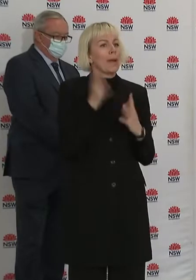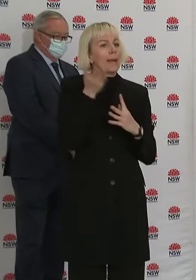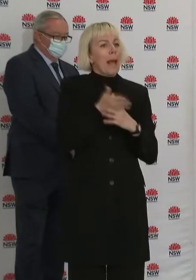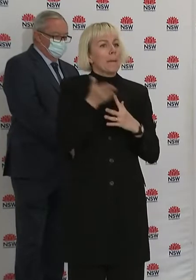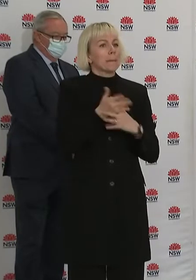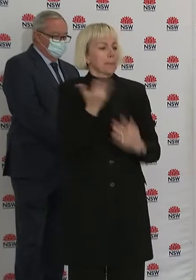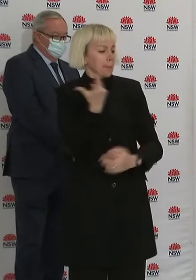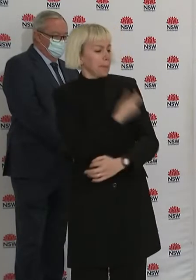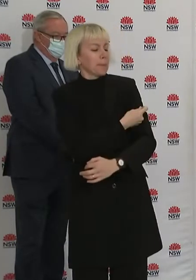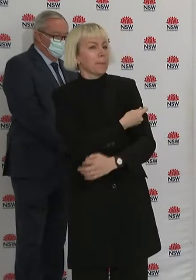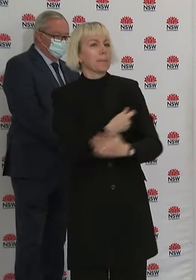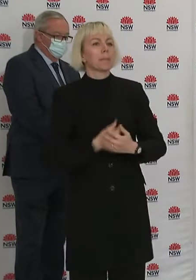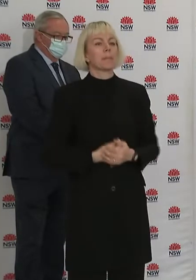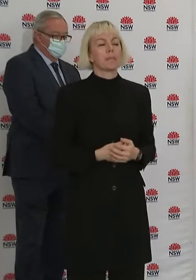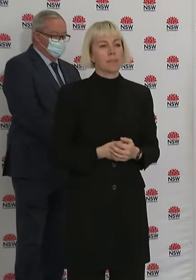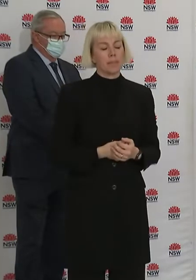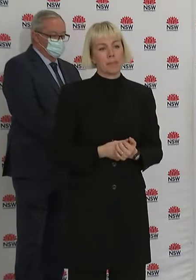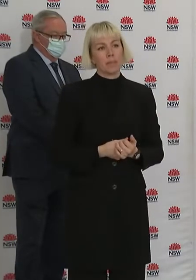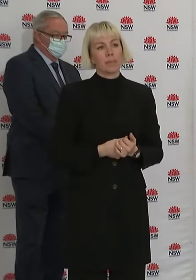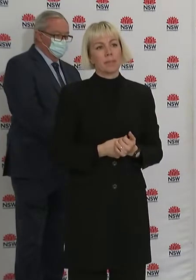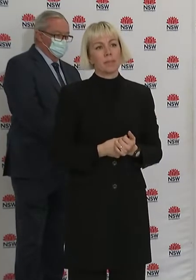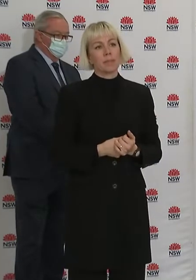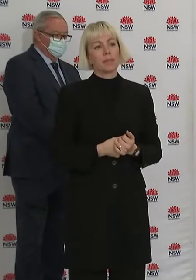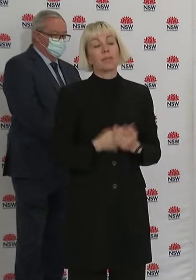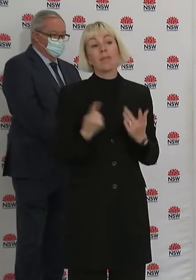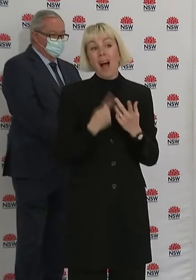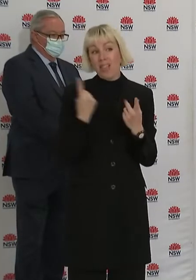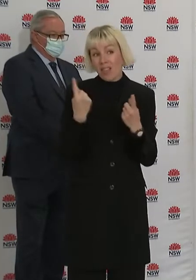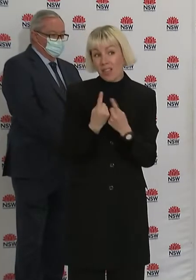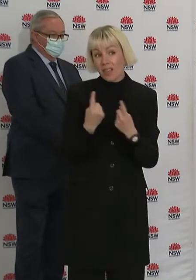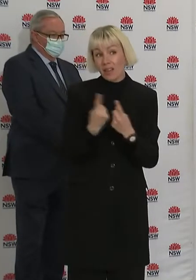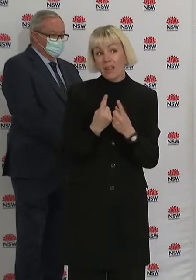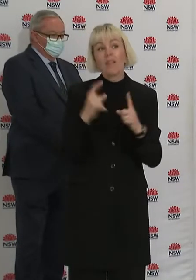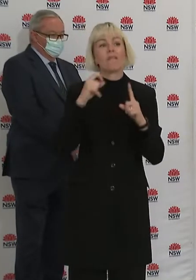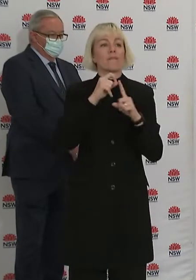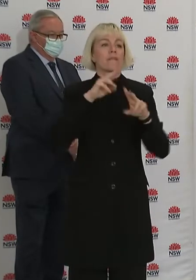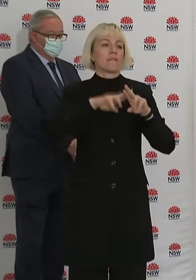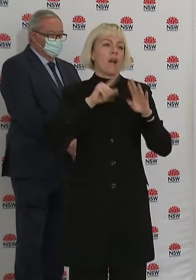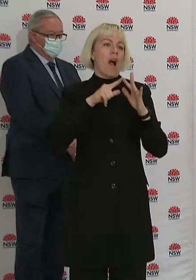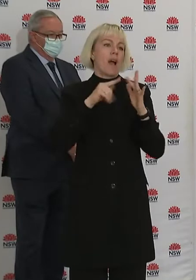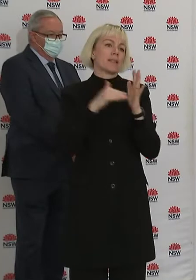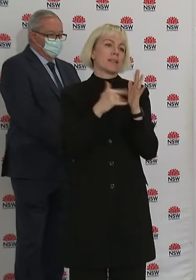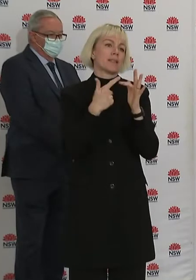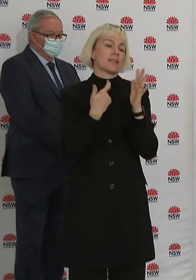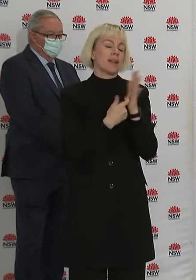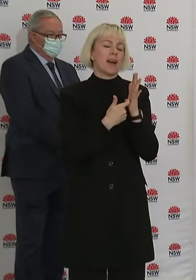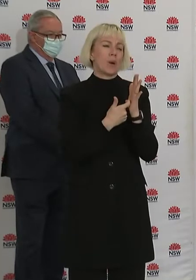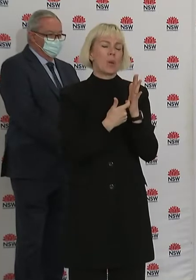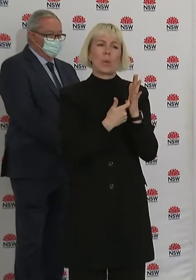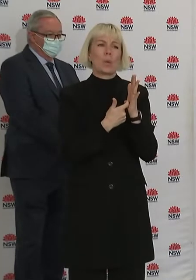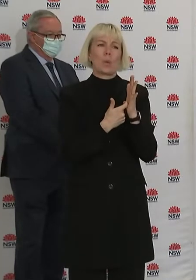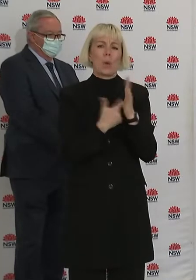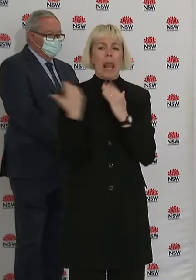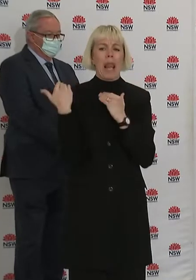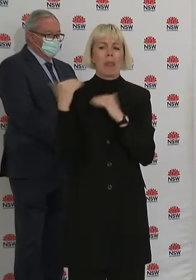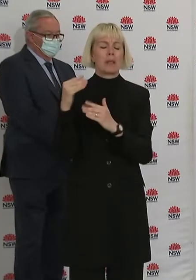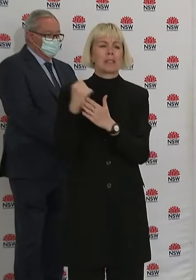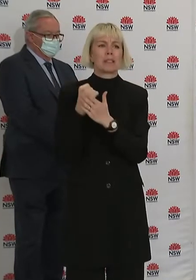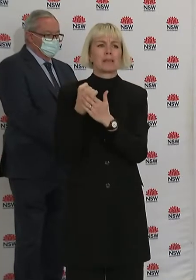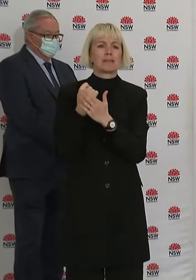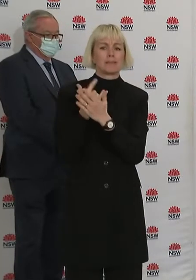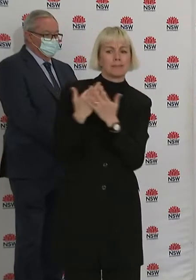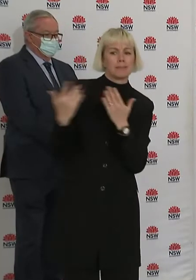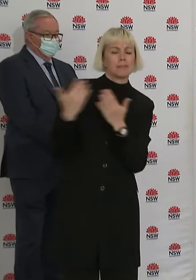The other component is Pfizer, and it may be that we have to make hard choices. I mean, this is a very hard